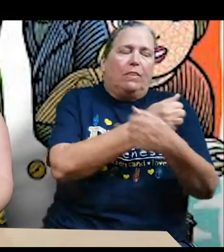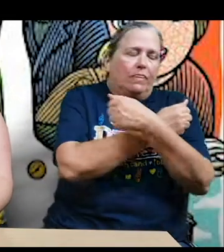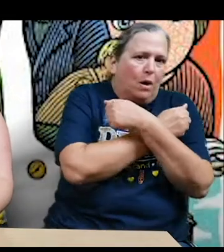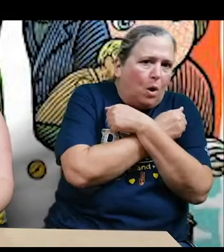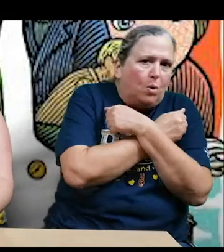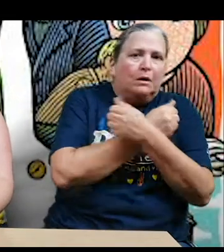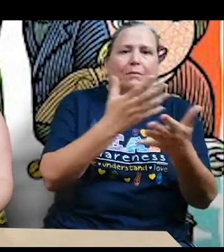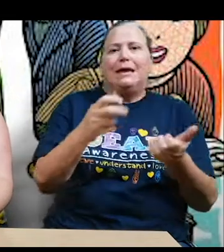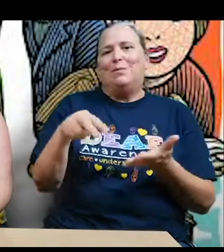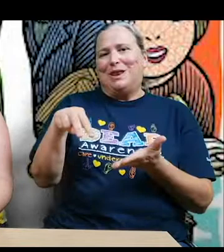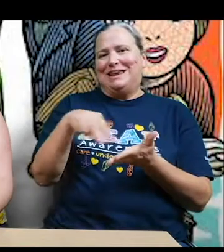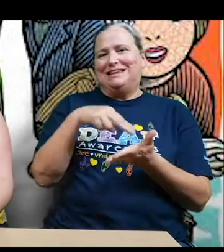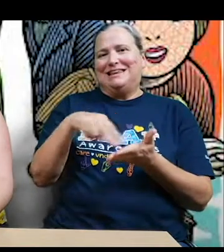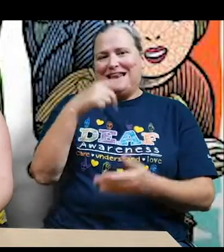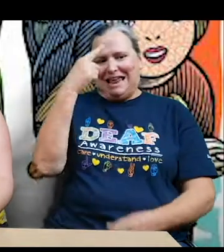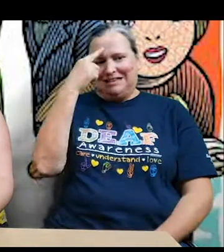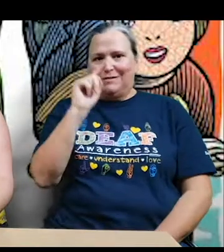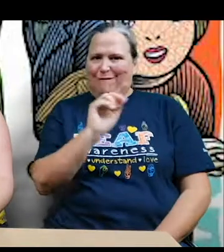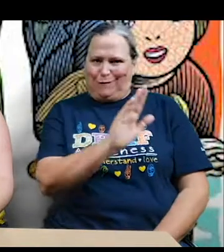And he did dance.